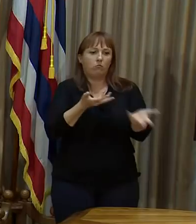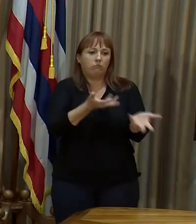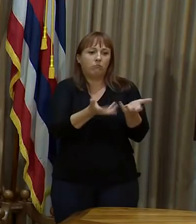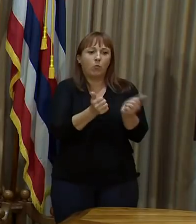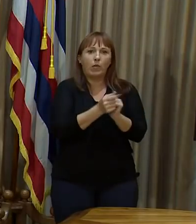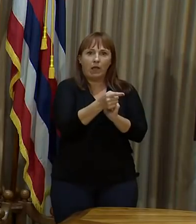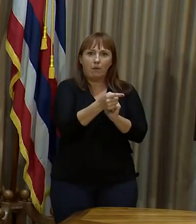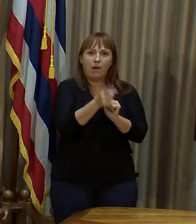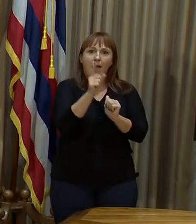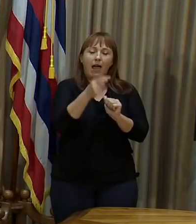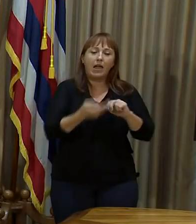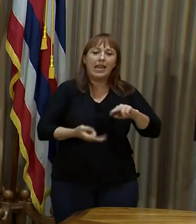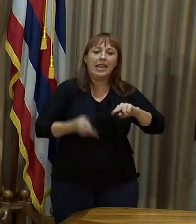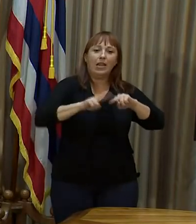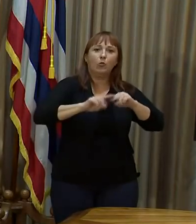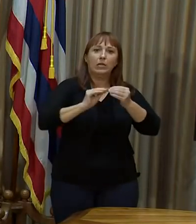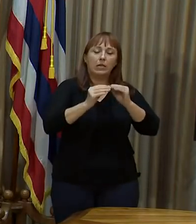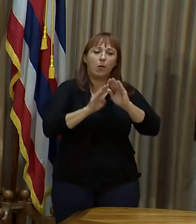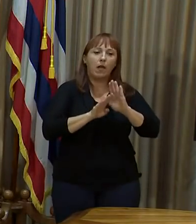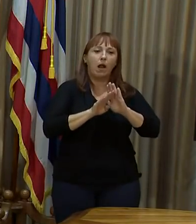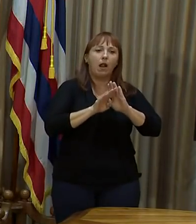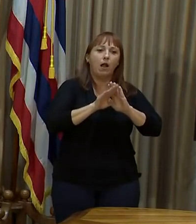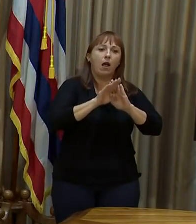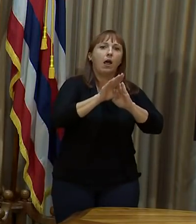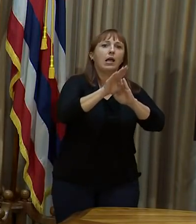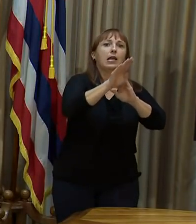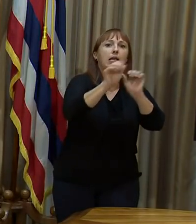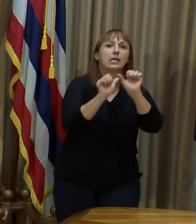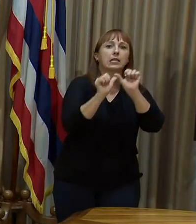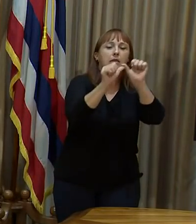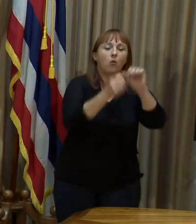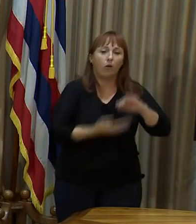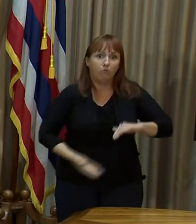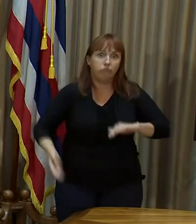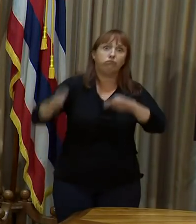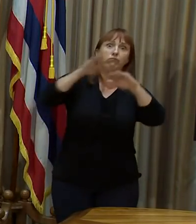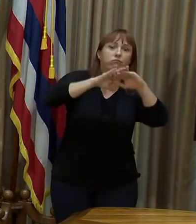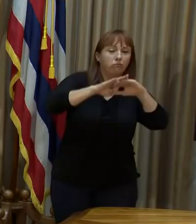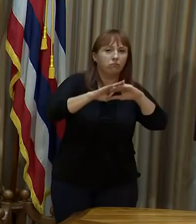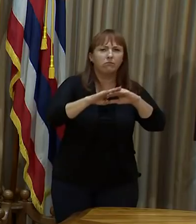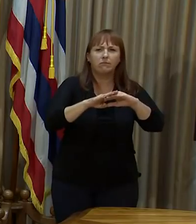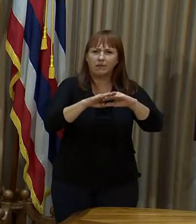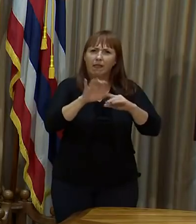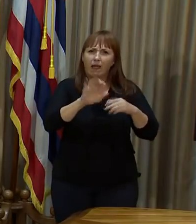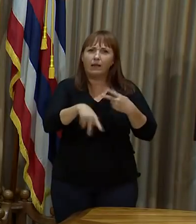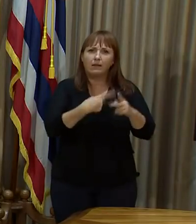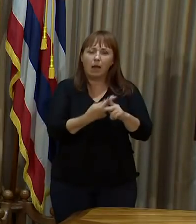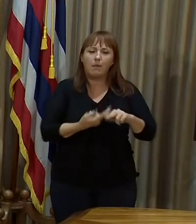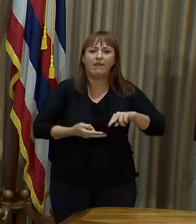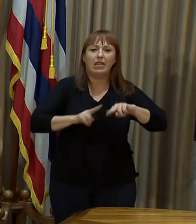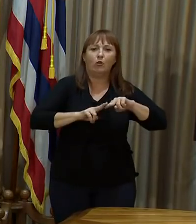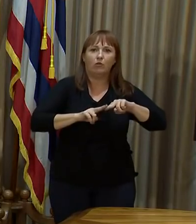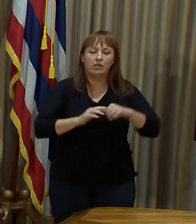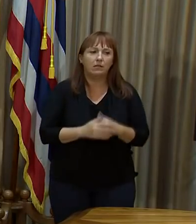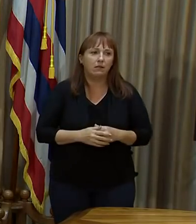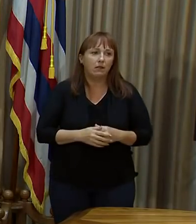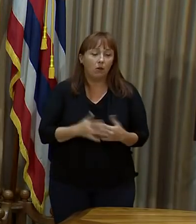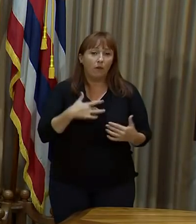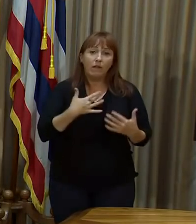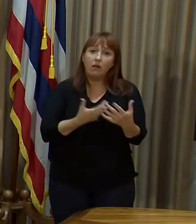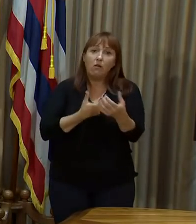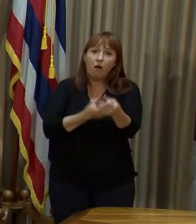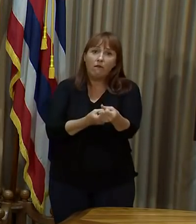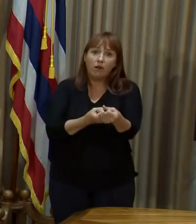sustained increase or an exponential increase in the number of cases. We're pretty confident because we're